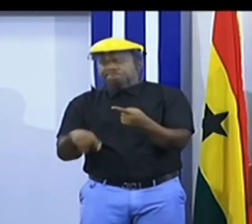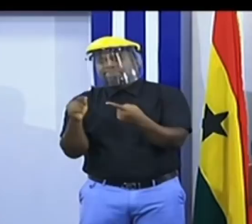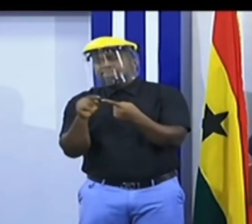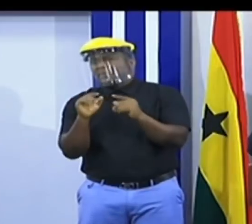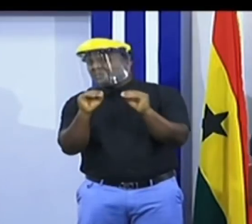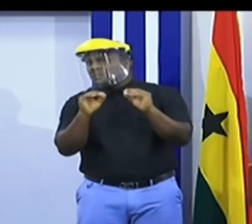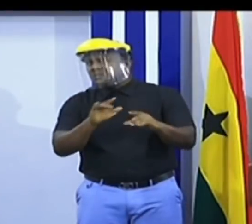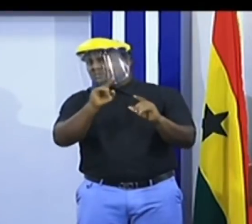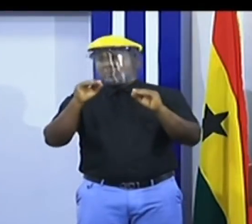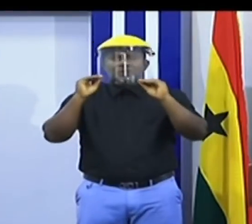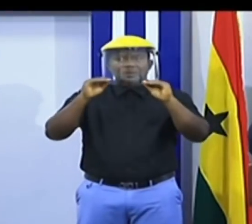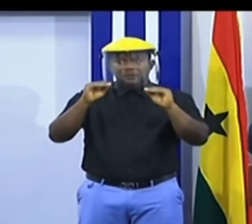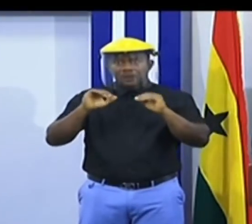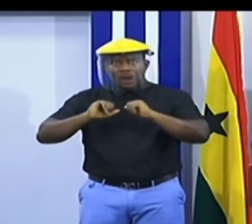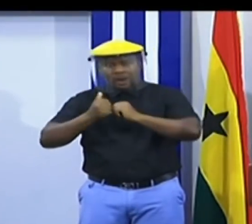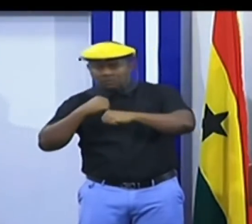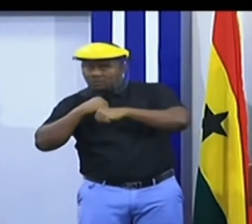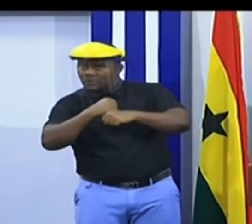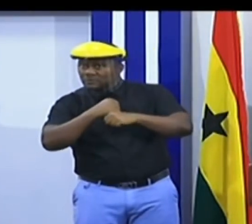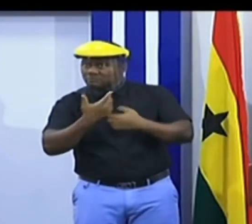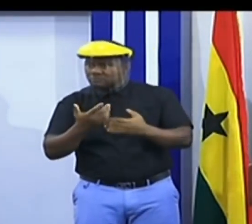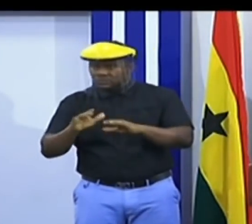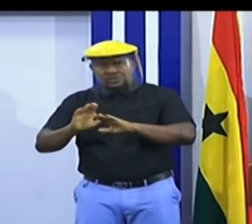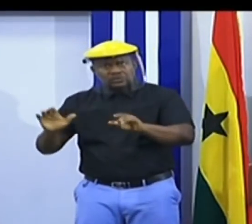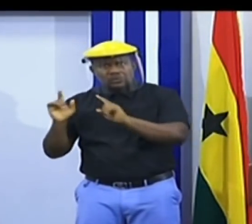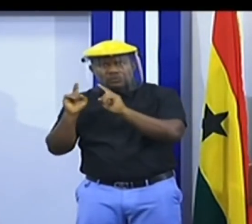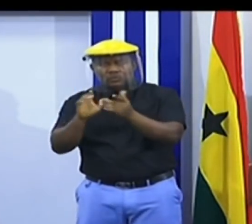non-teachers, students, if